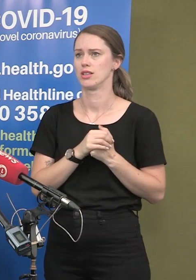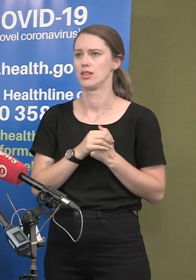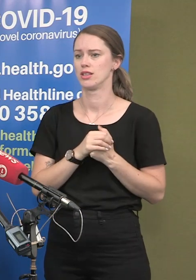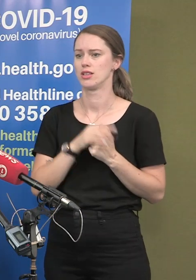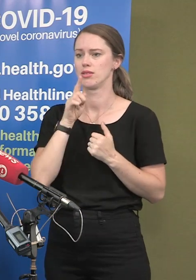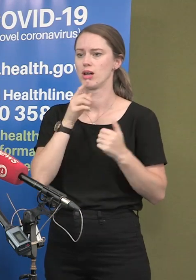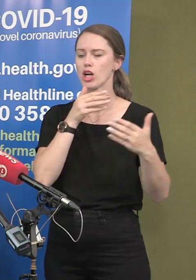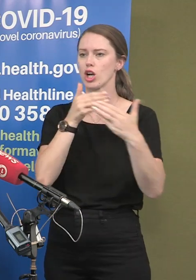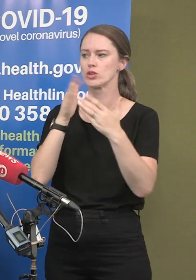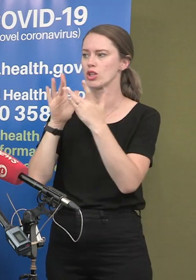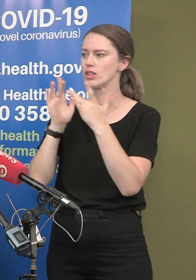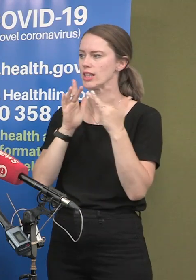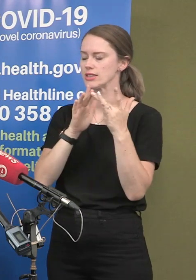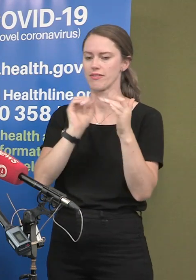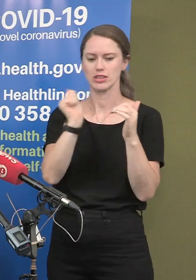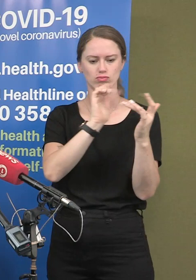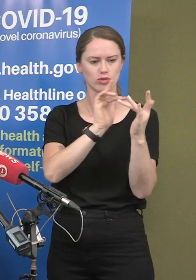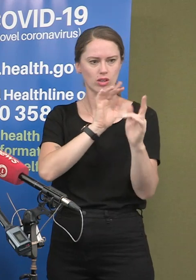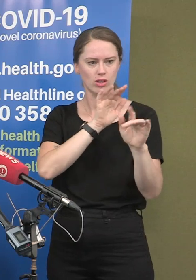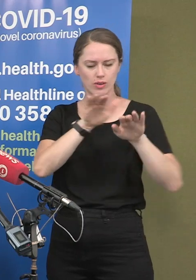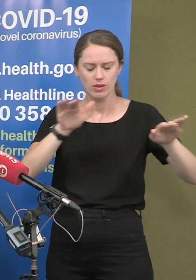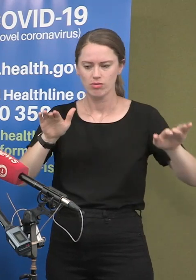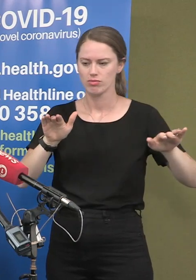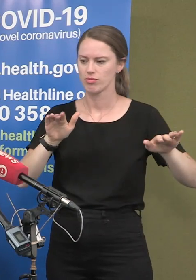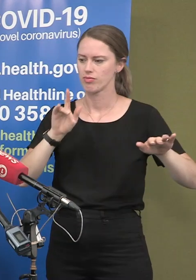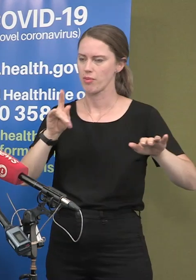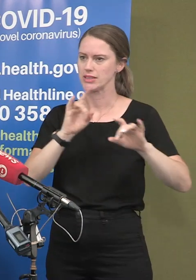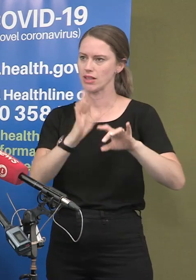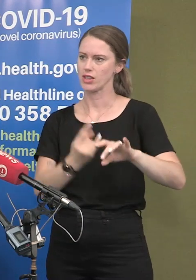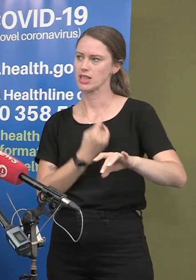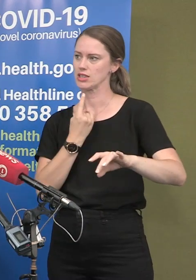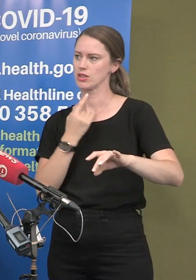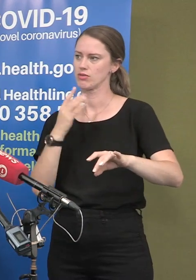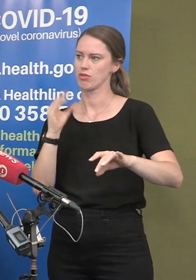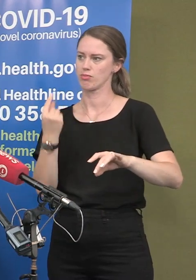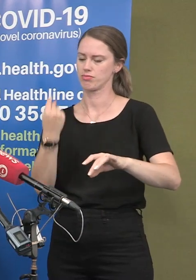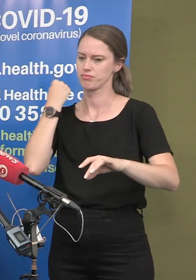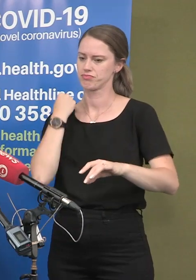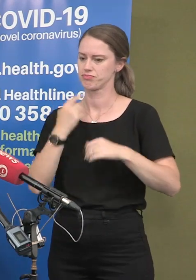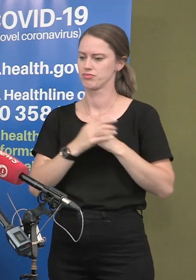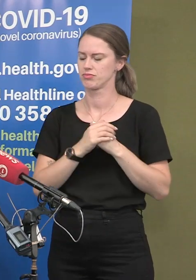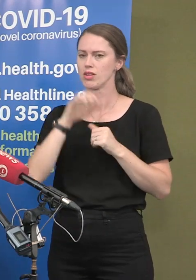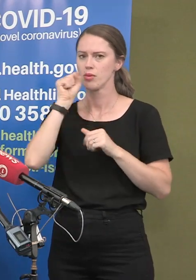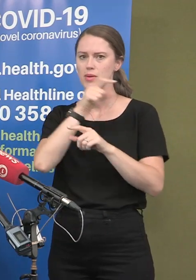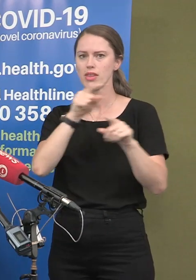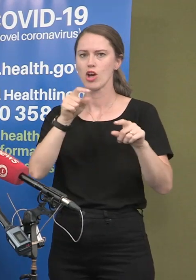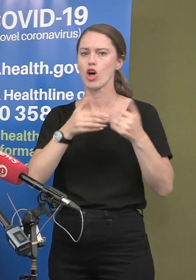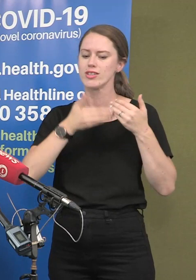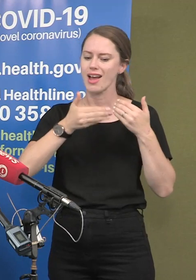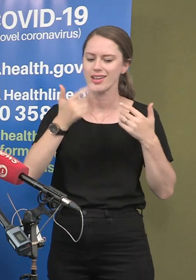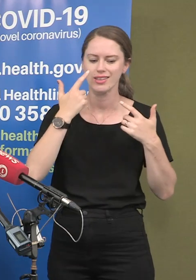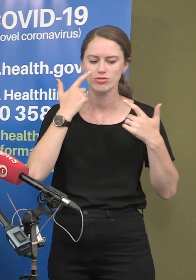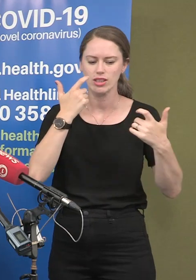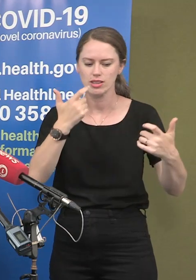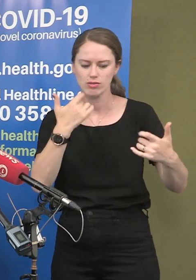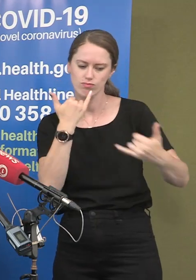all the close contacts have been contacted and have been in self-isolation since they were contacted, and remember they're on daily check-ins